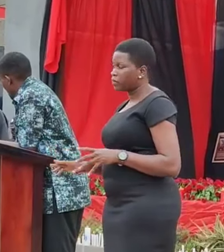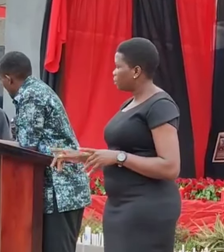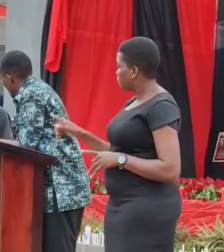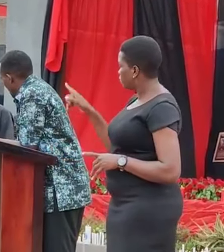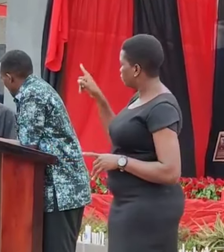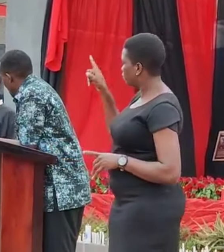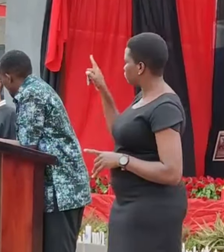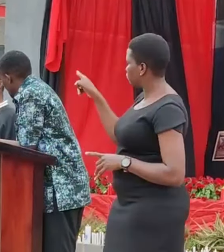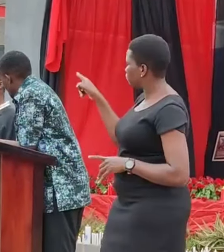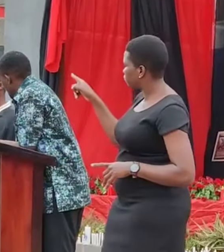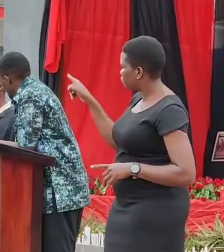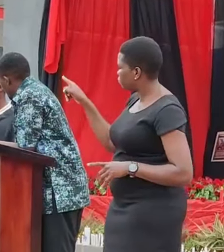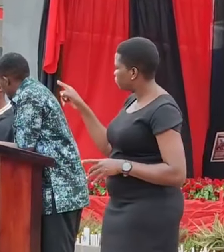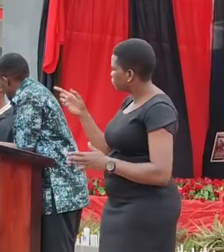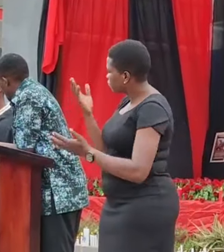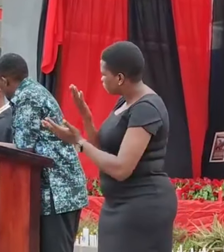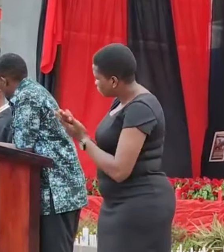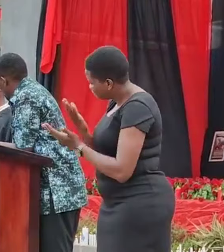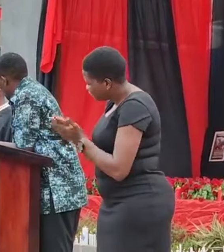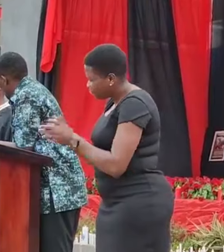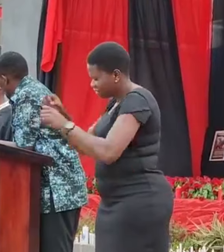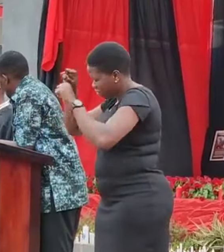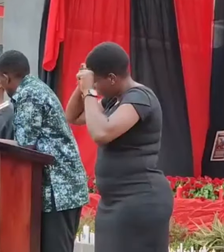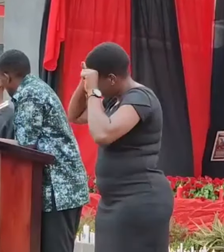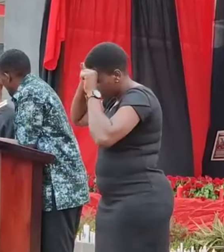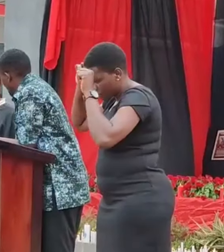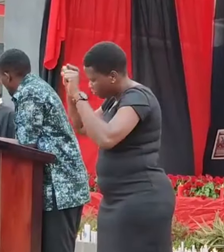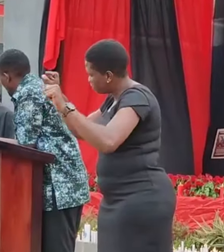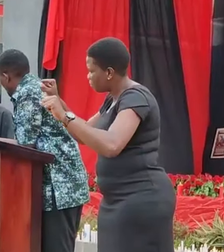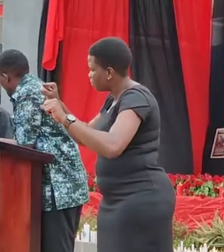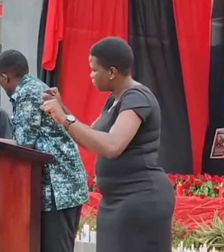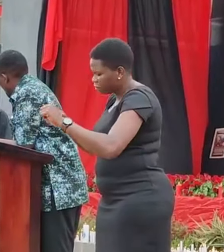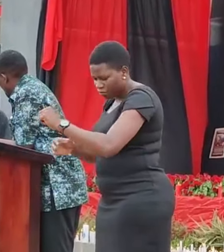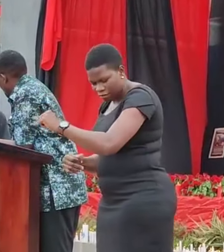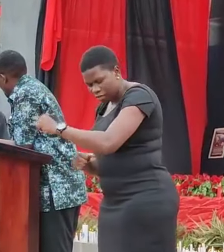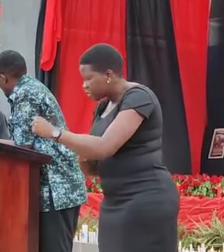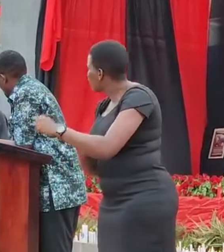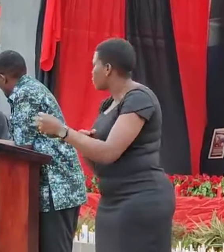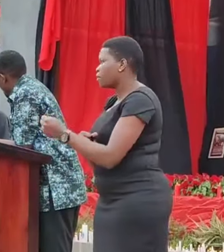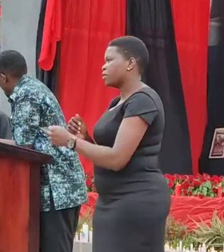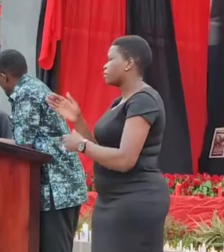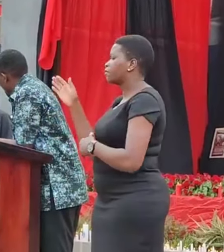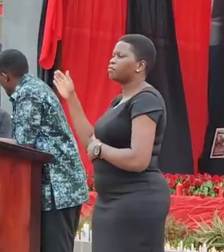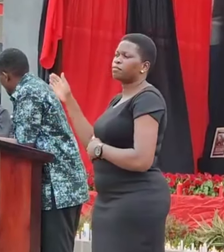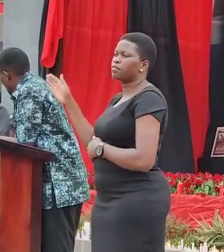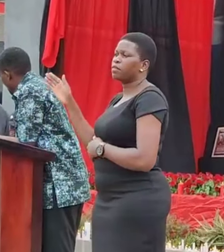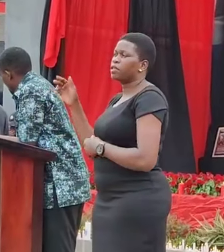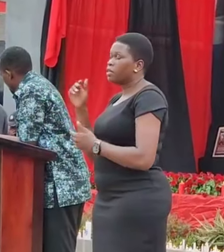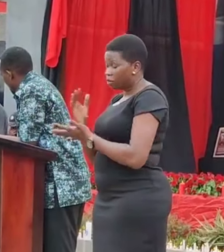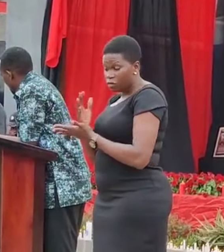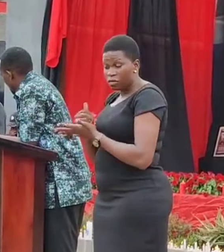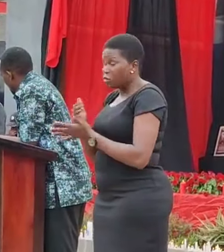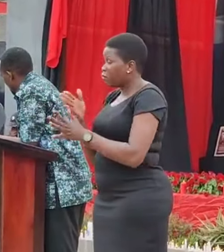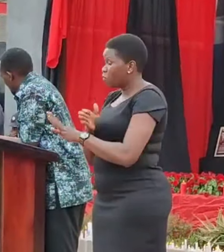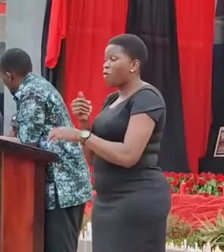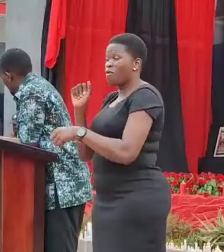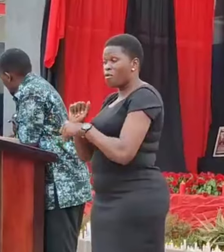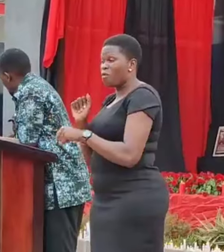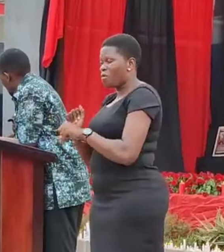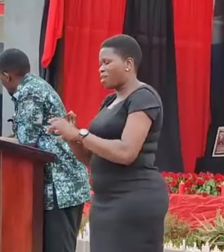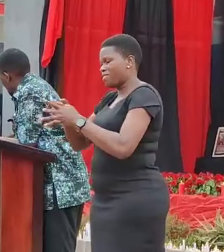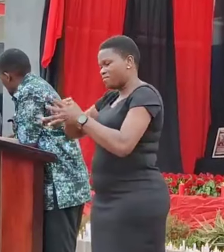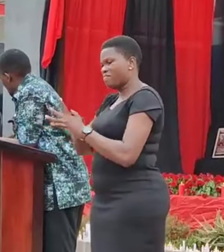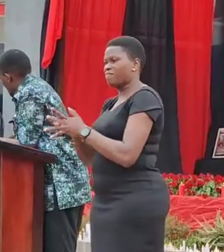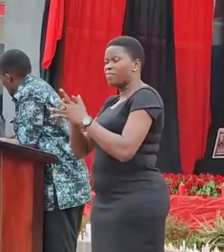nze saba president akwatireko kuba nali makanika wayingiriza